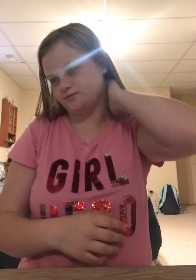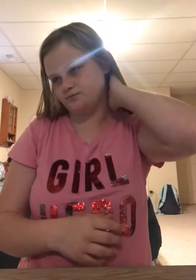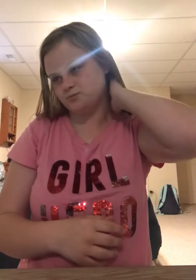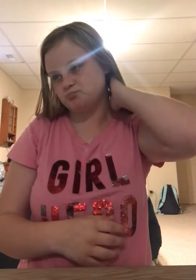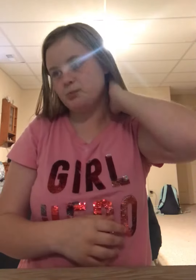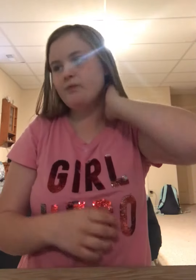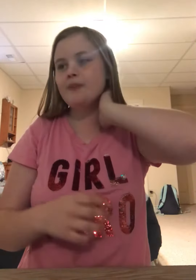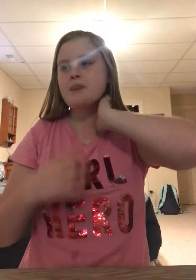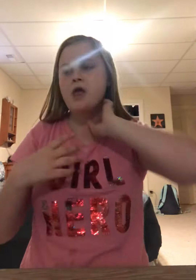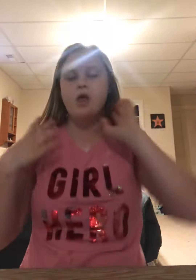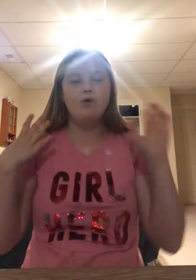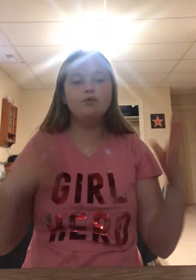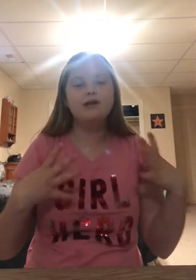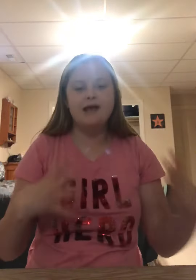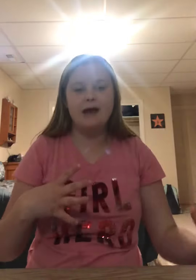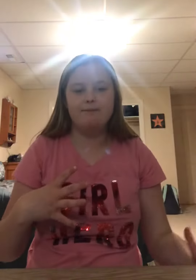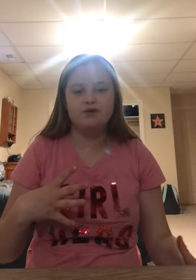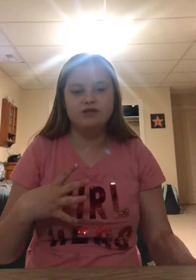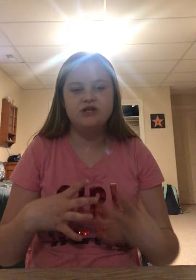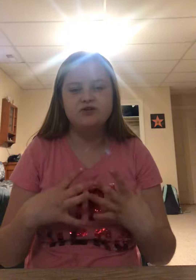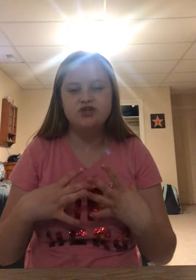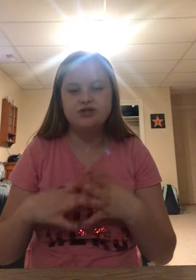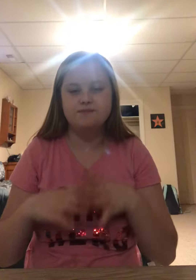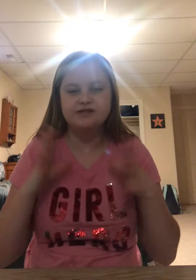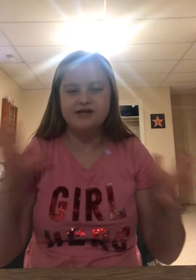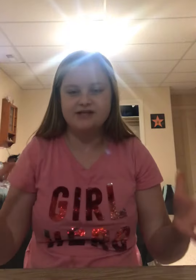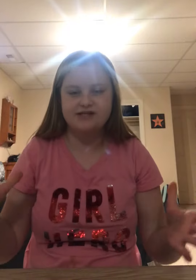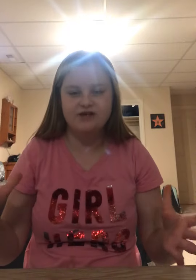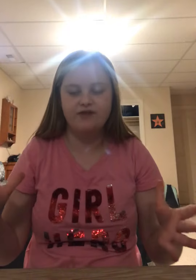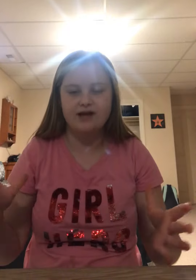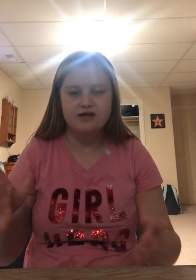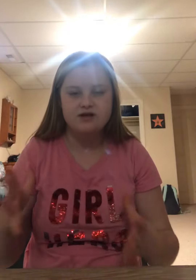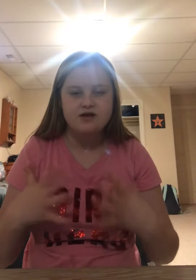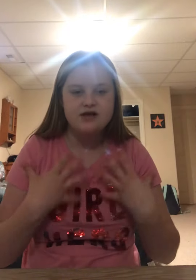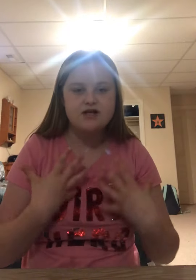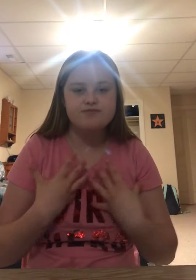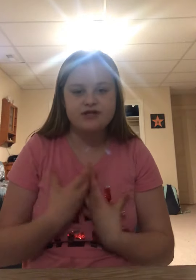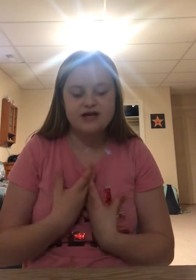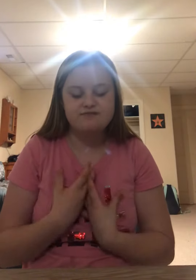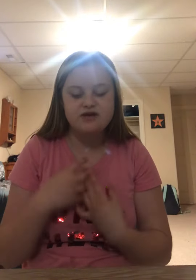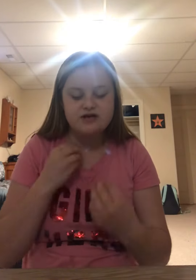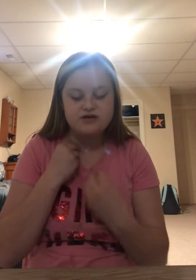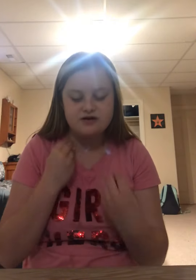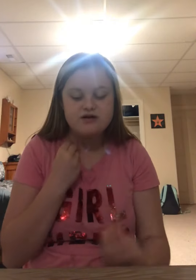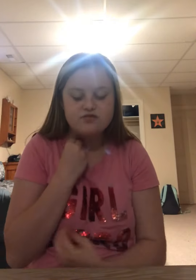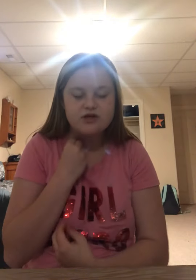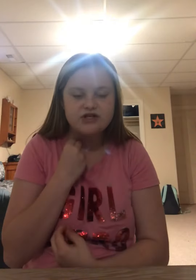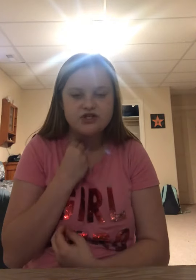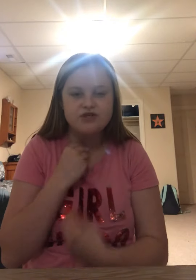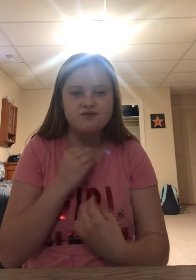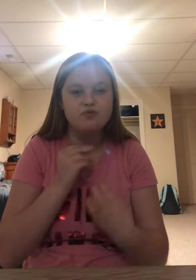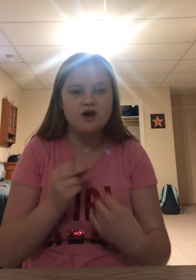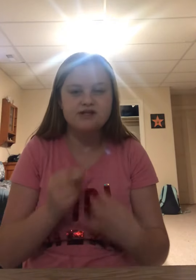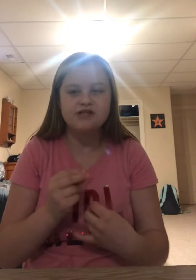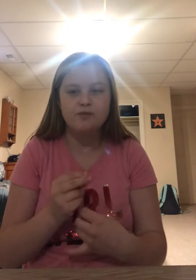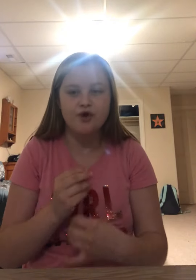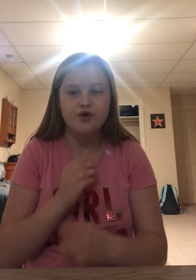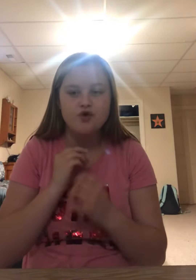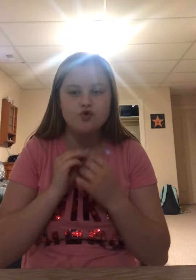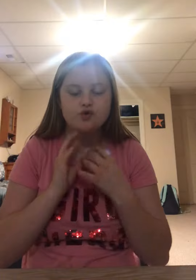Um, what really happened was he was just obsessive, like, he didn't protect me, and in a relationship you want someone who's